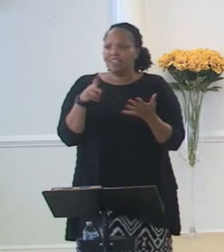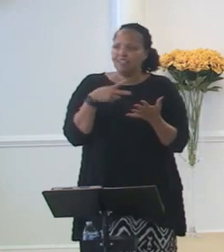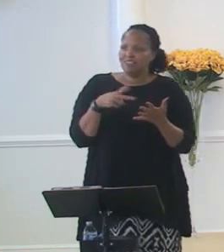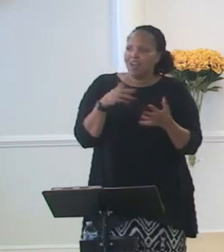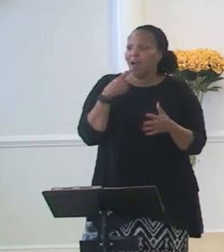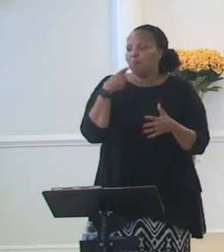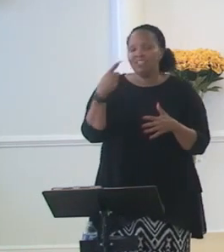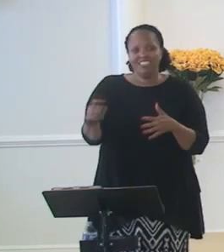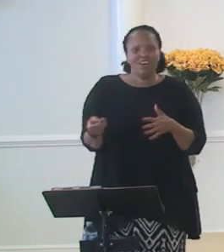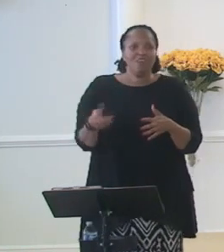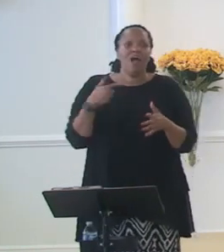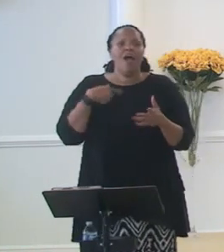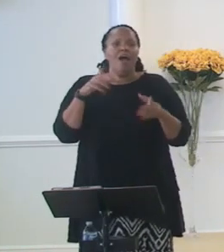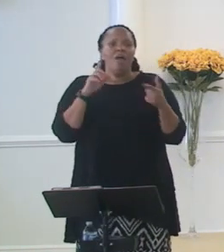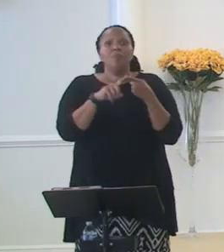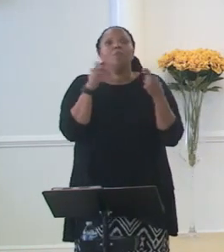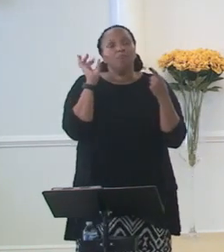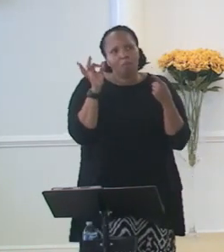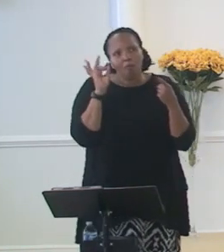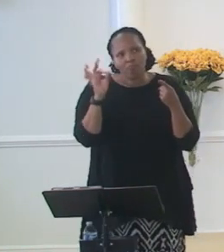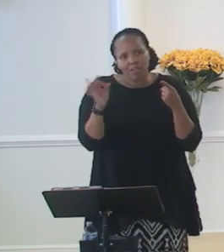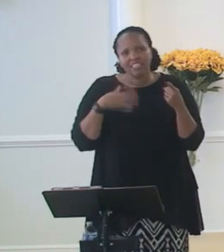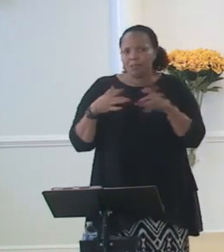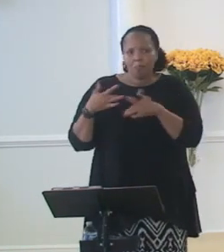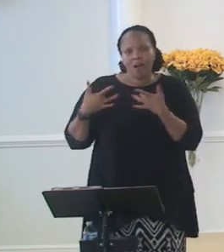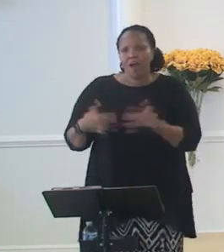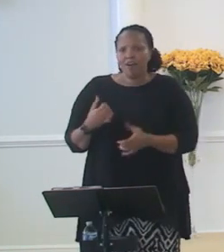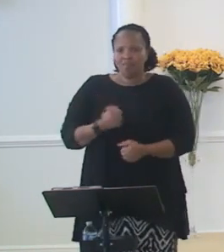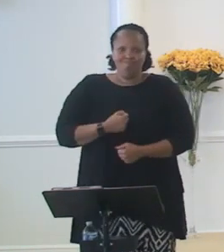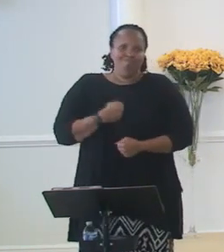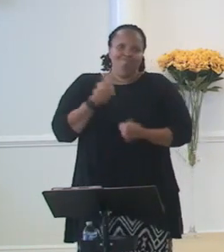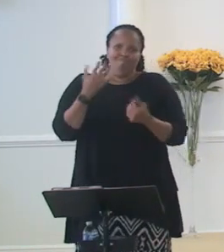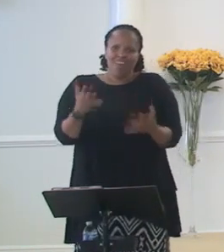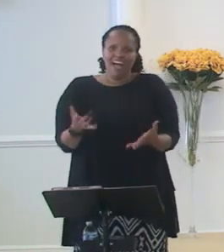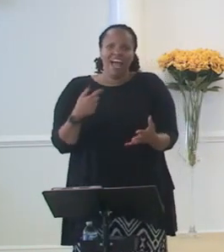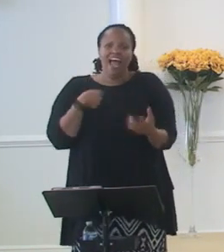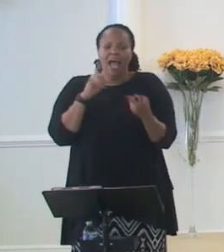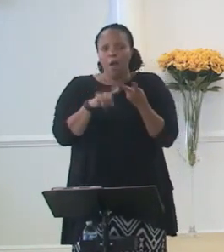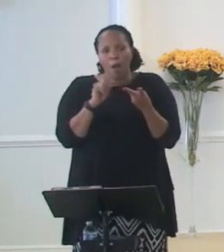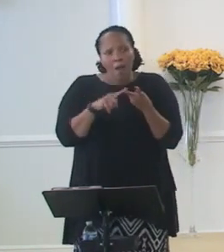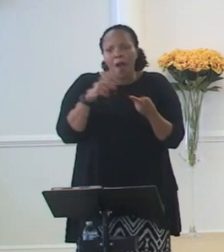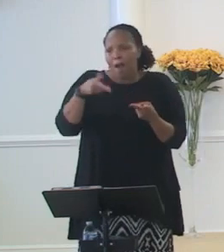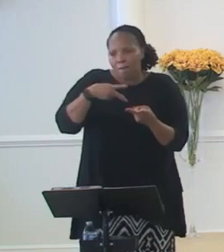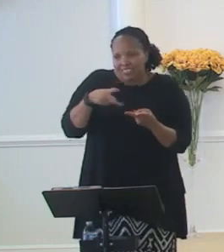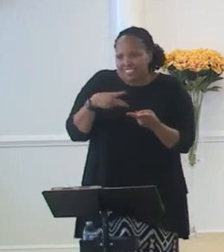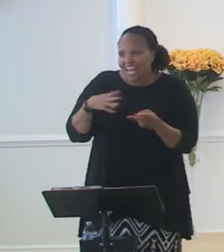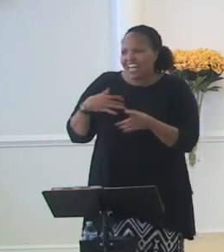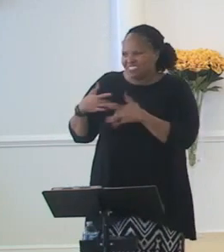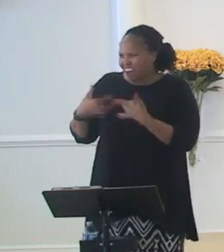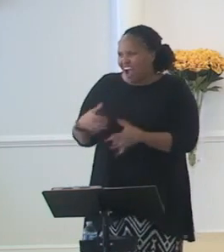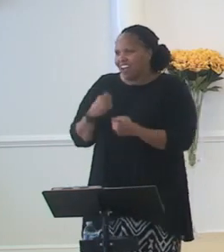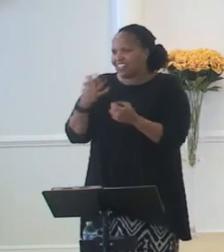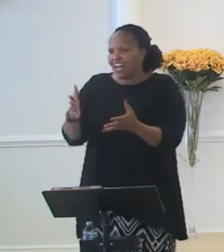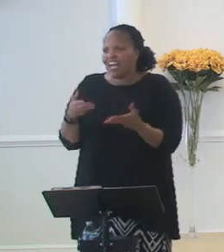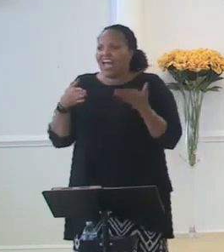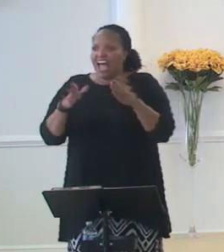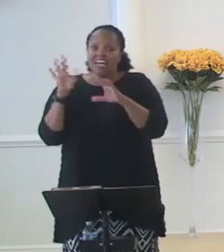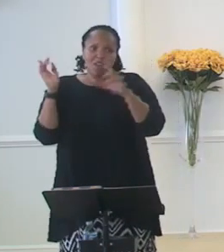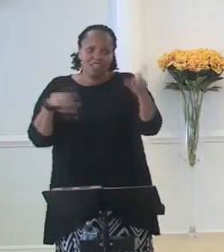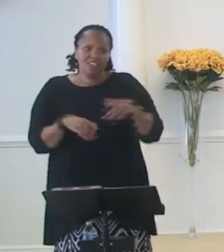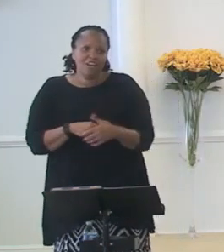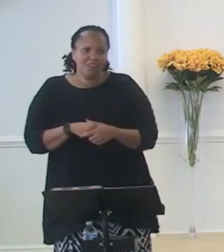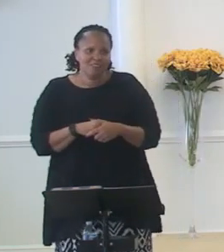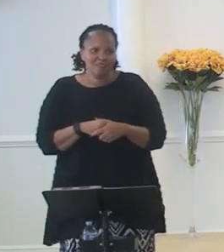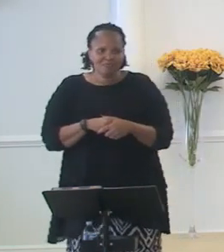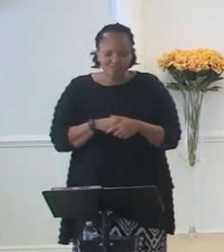you ahead of time. I'm going to preach my heart out. I'm going to dance my heart out, and then I'll let you go. So now that